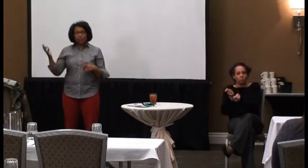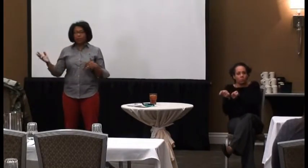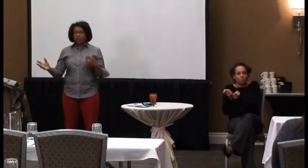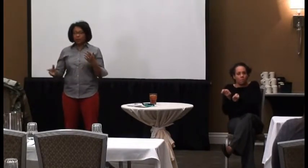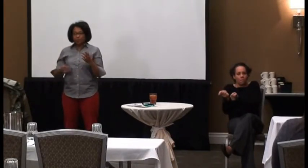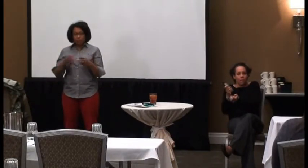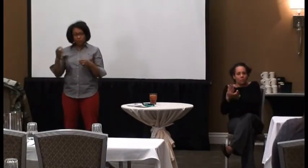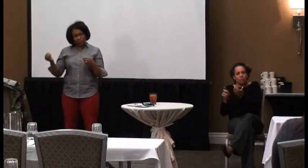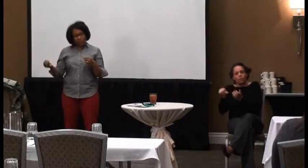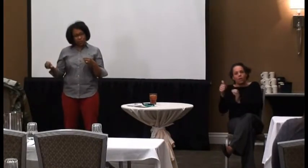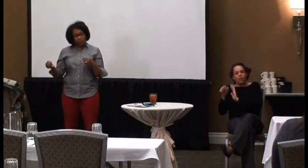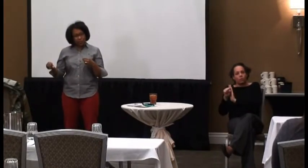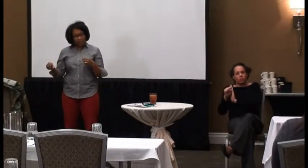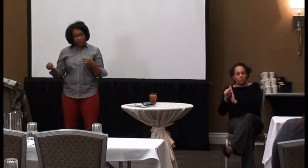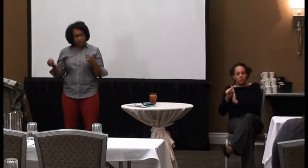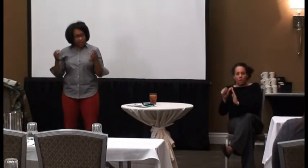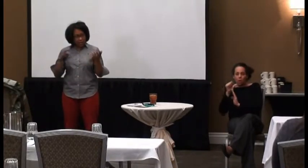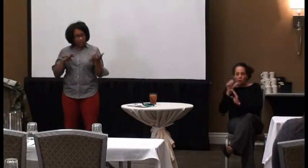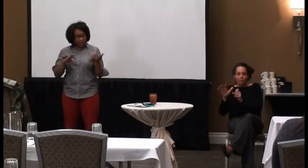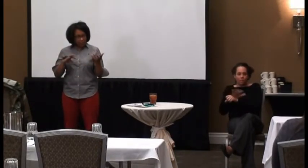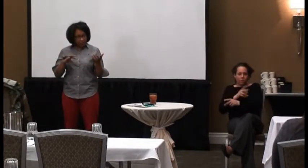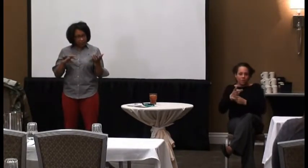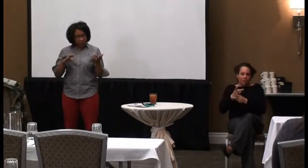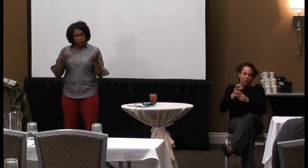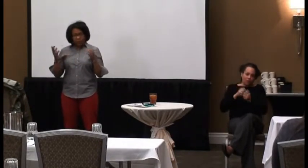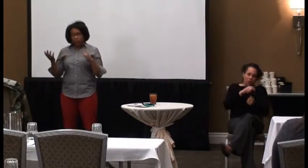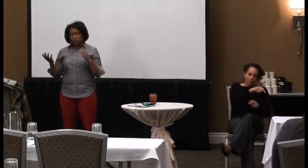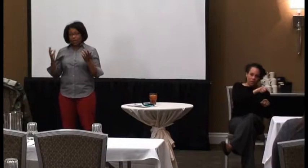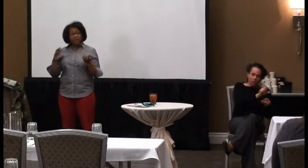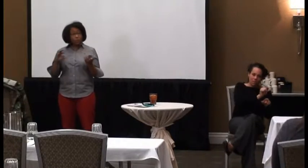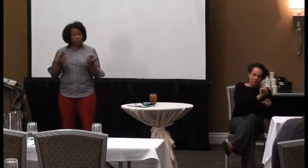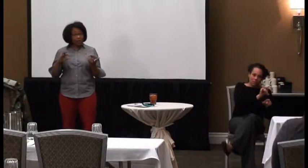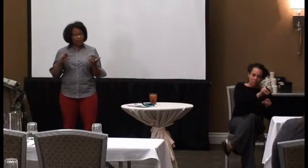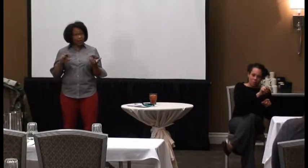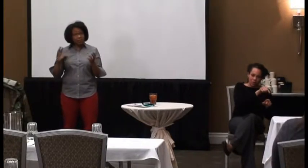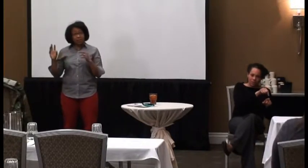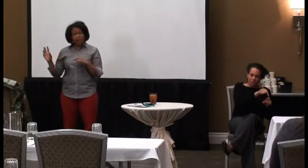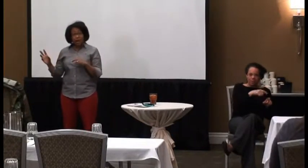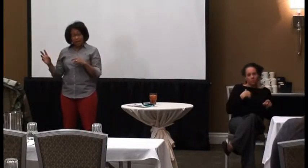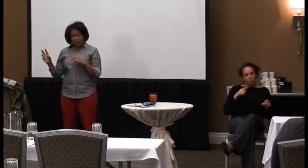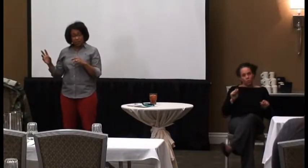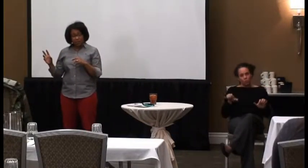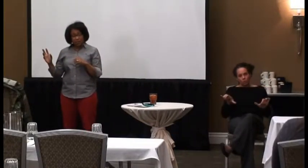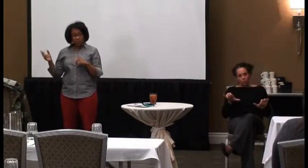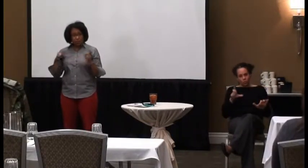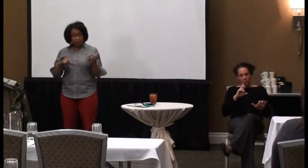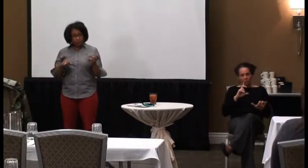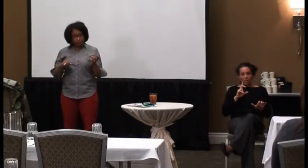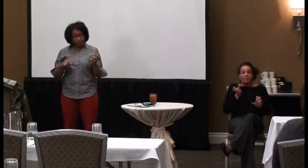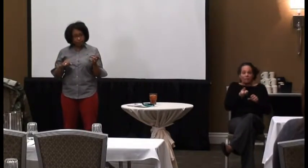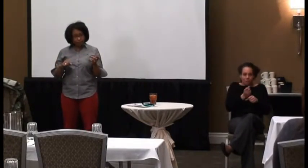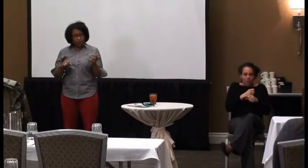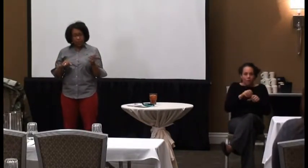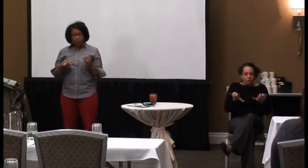manage some of the other symptoms that are not completely taken care of. So you can do that, and it's designed to do